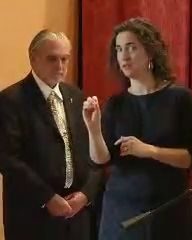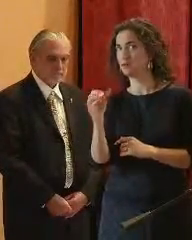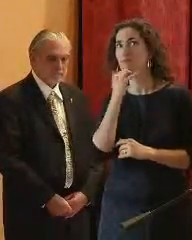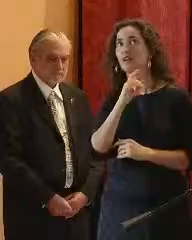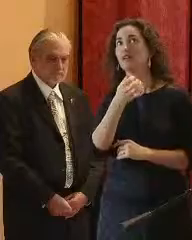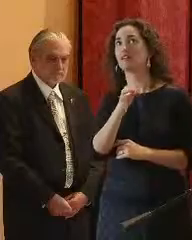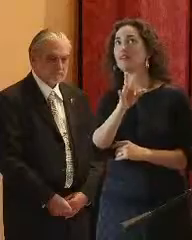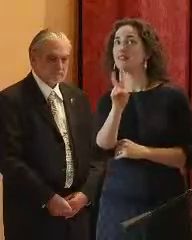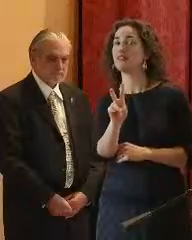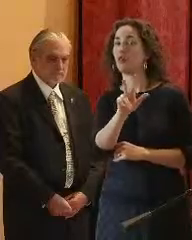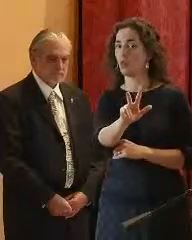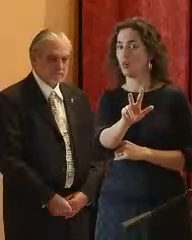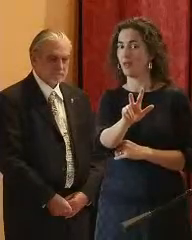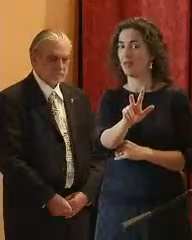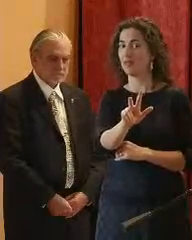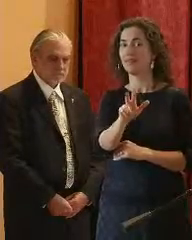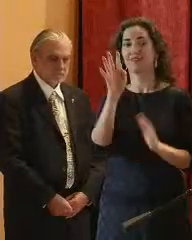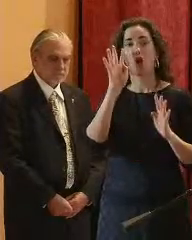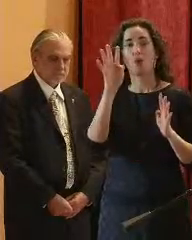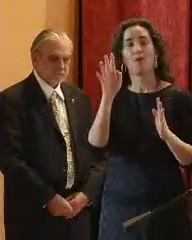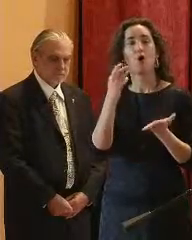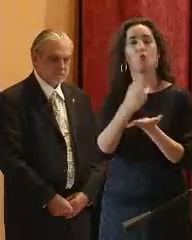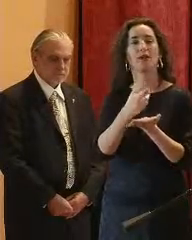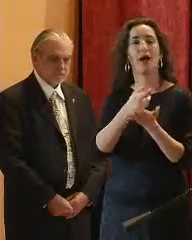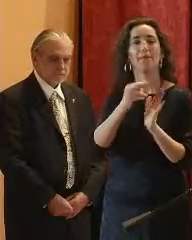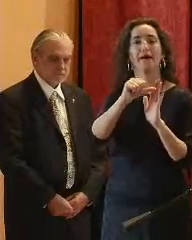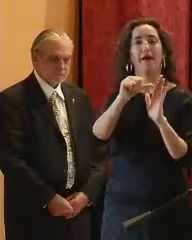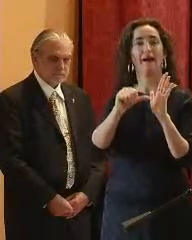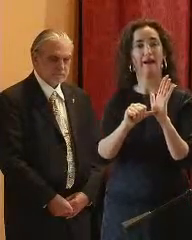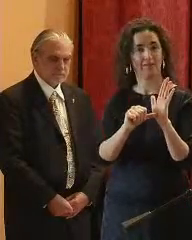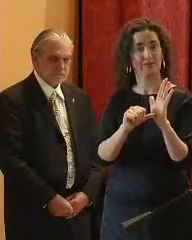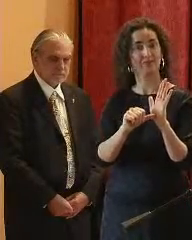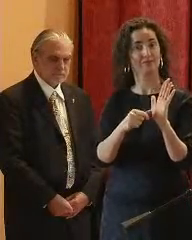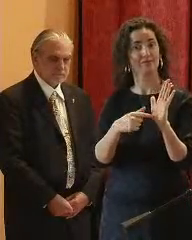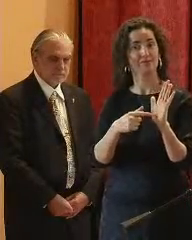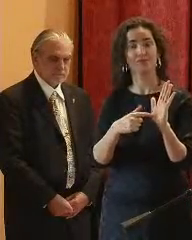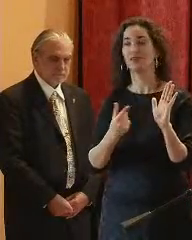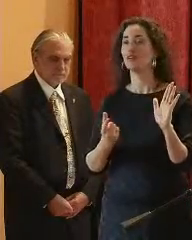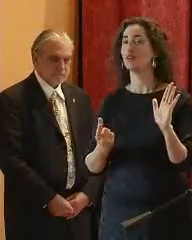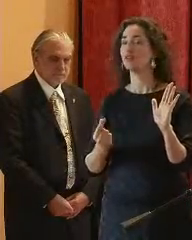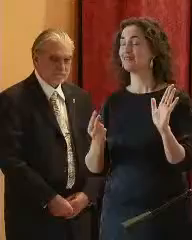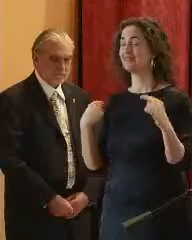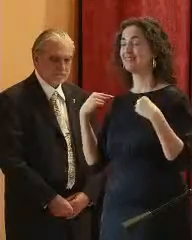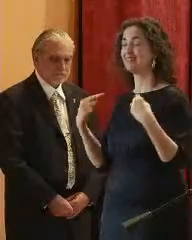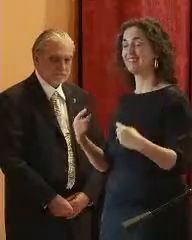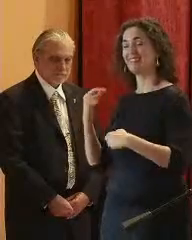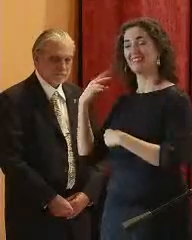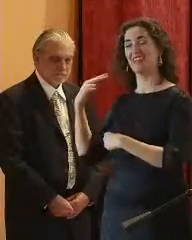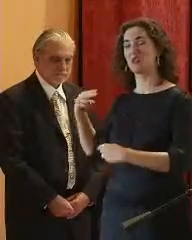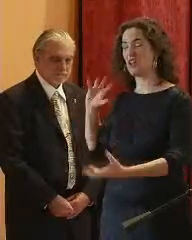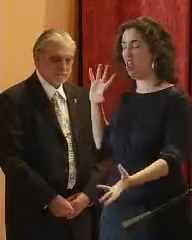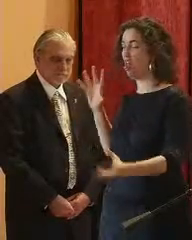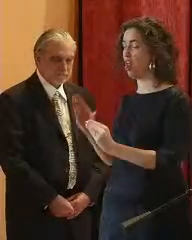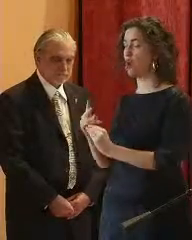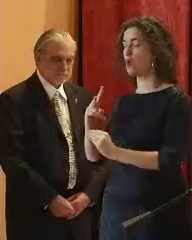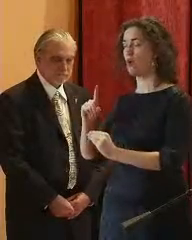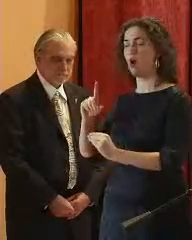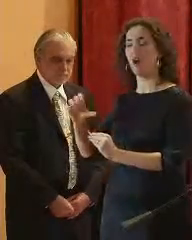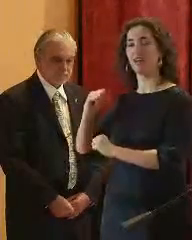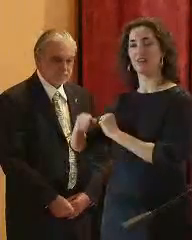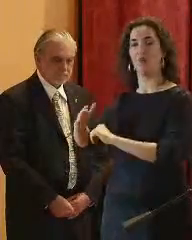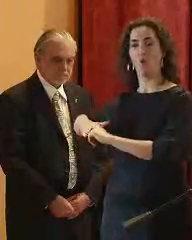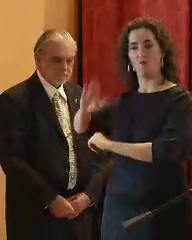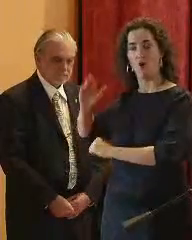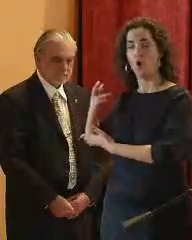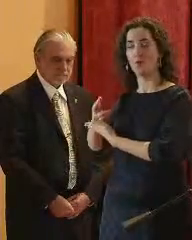1973 called the Rehabilitation Act, which built out over 100-year history of rehabilitation services.